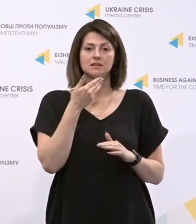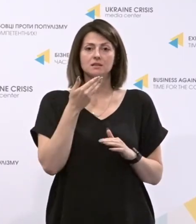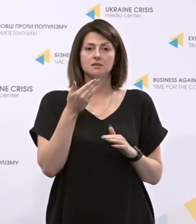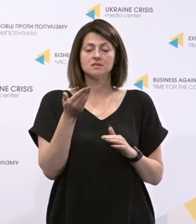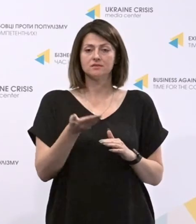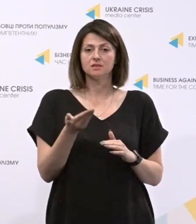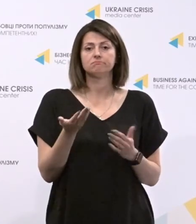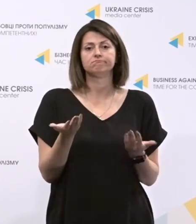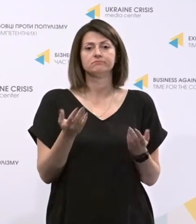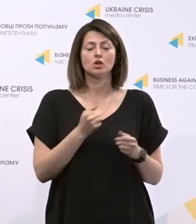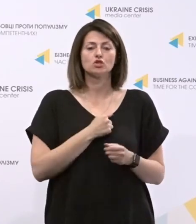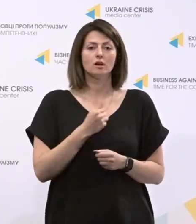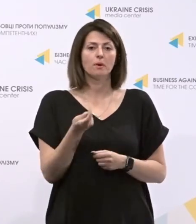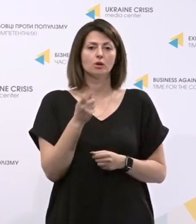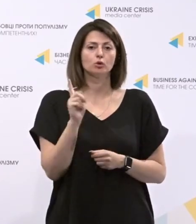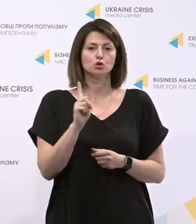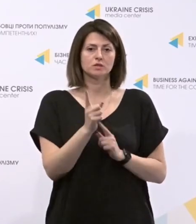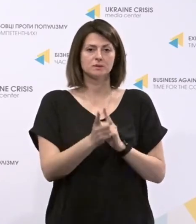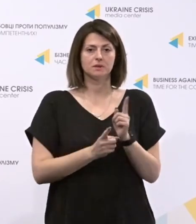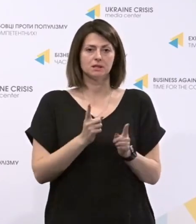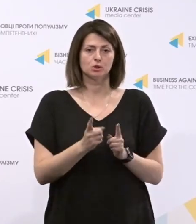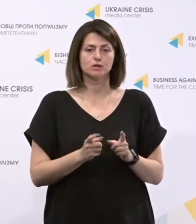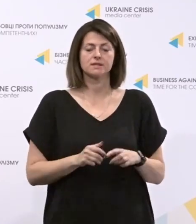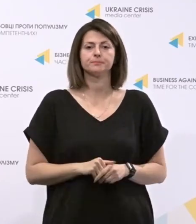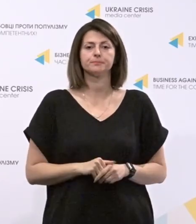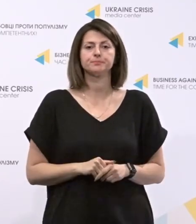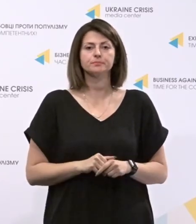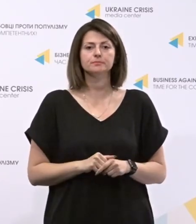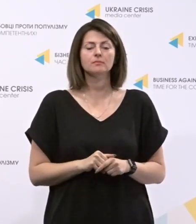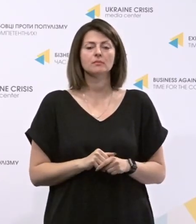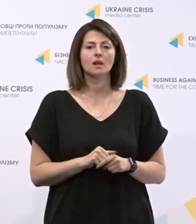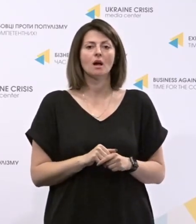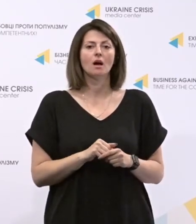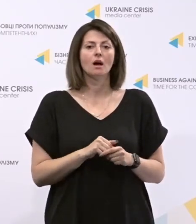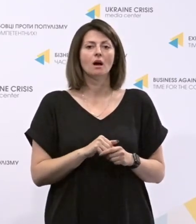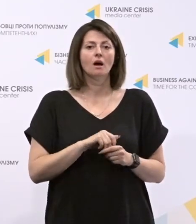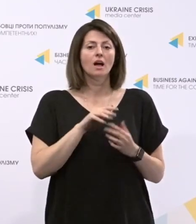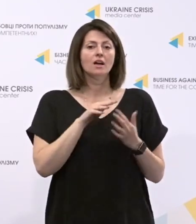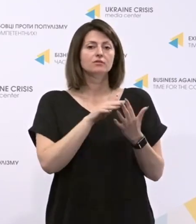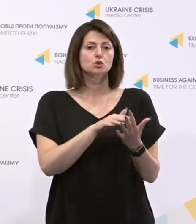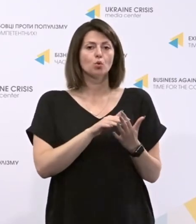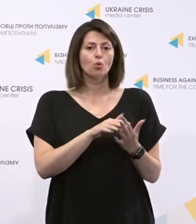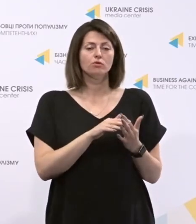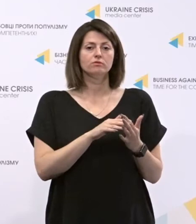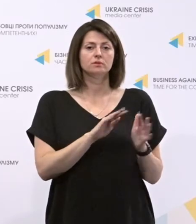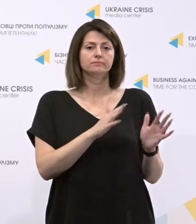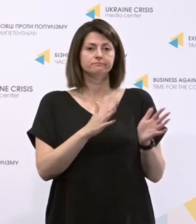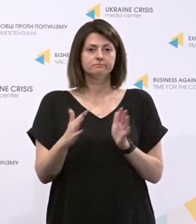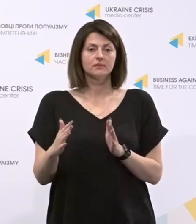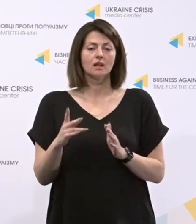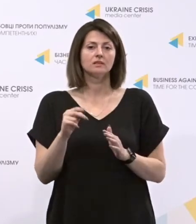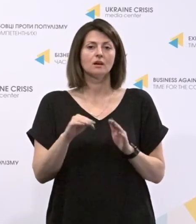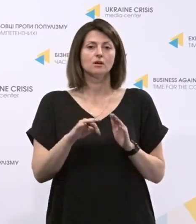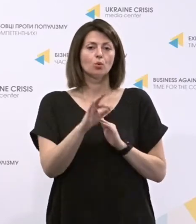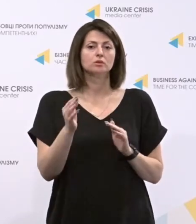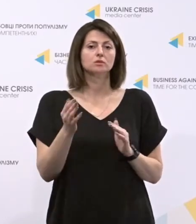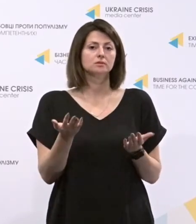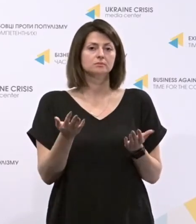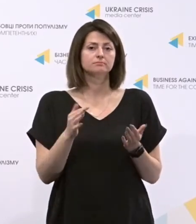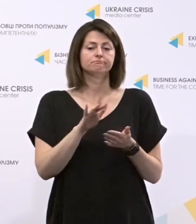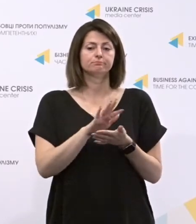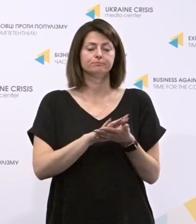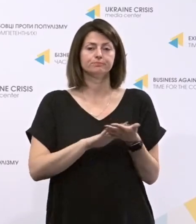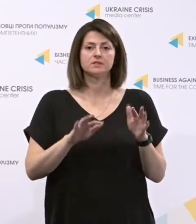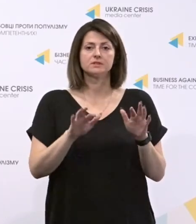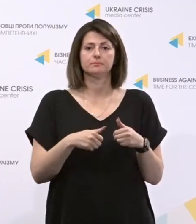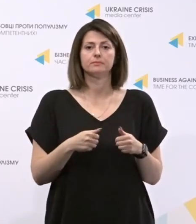Fighting in the east continues, claiming lives and destroying families. Allegations of arbitrary detention,